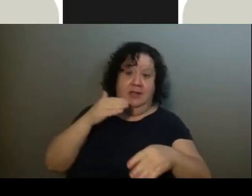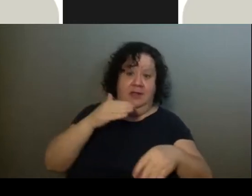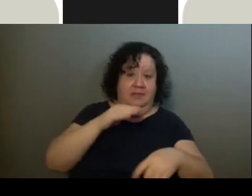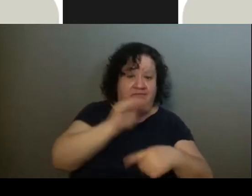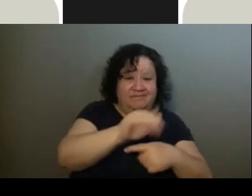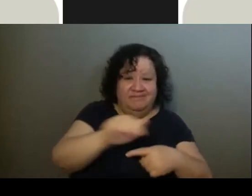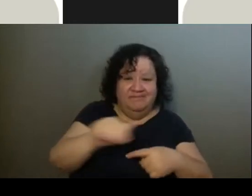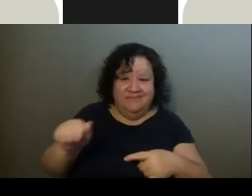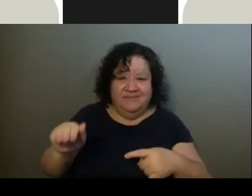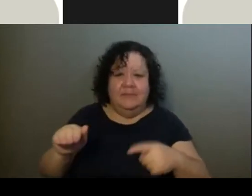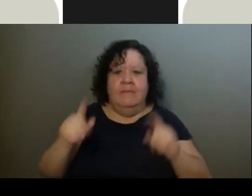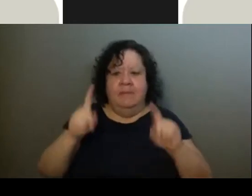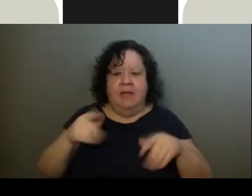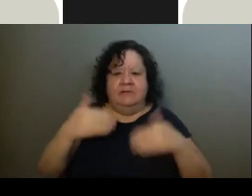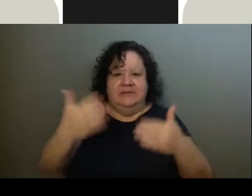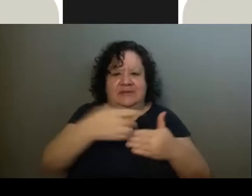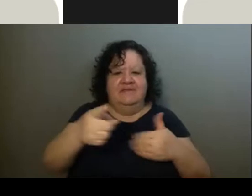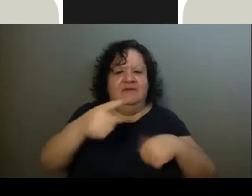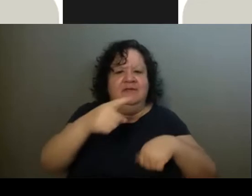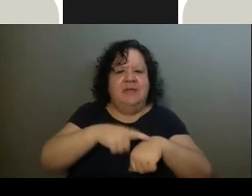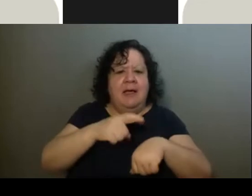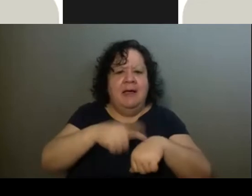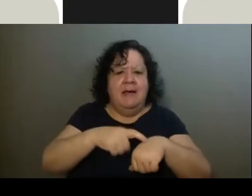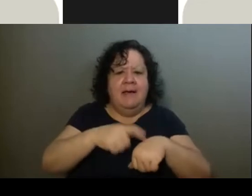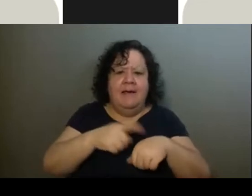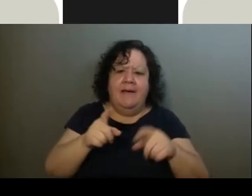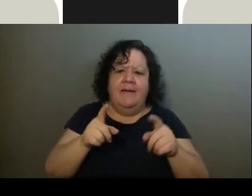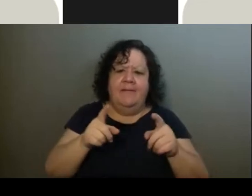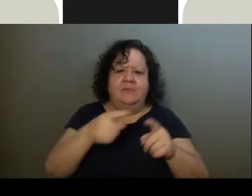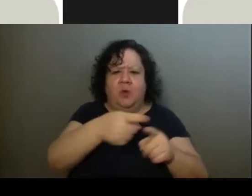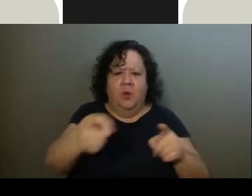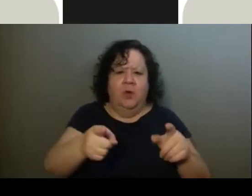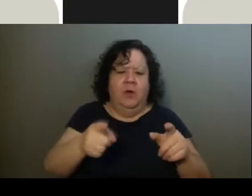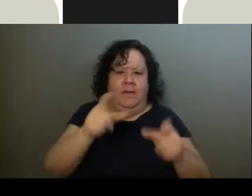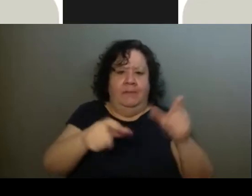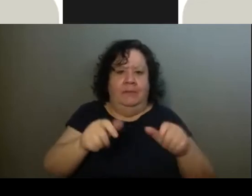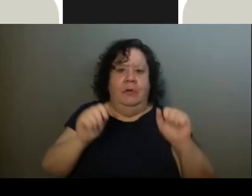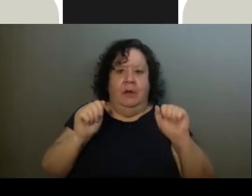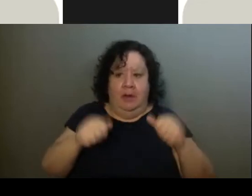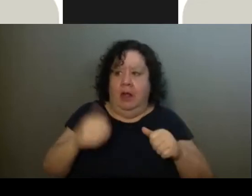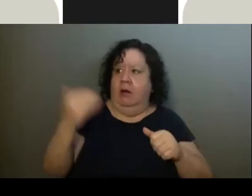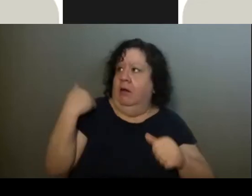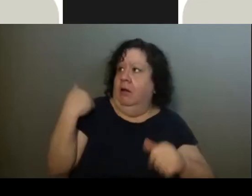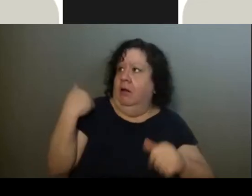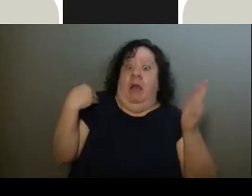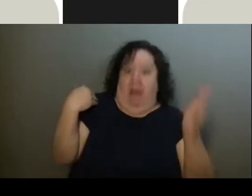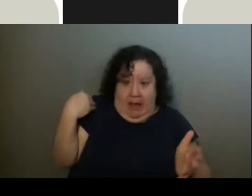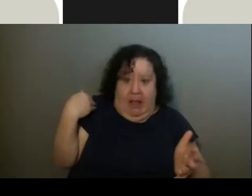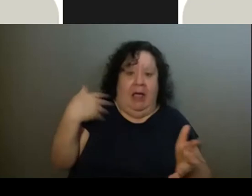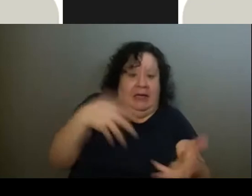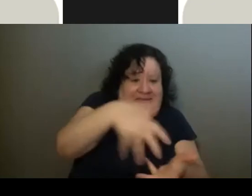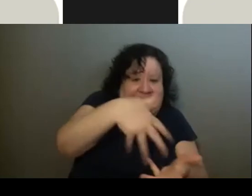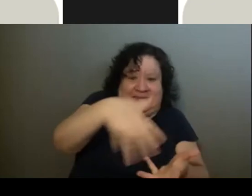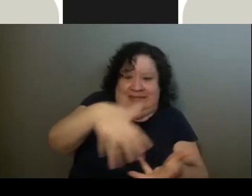effective, the follow-up actions after early warning. That was one. Number two, to be very quickly, I think the